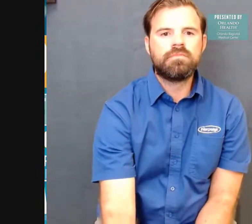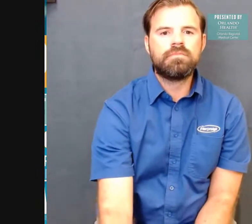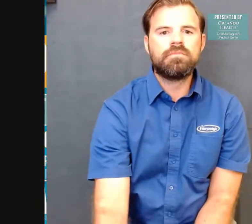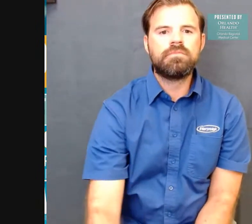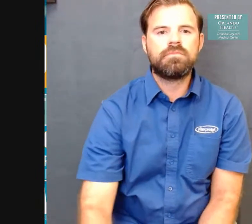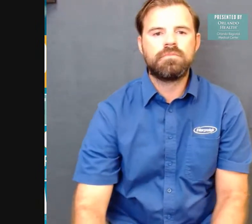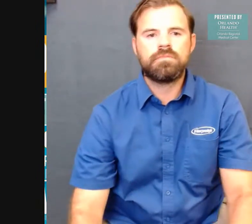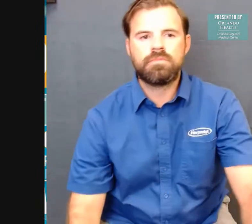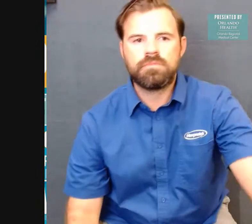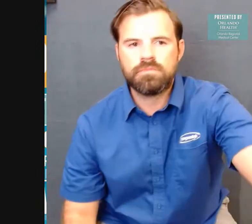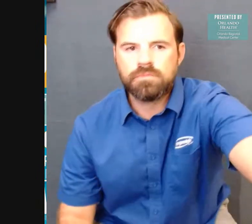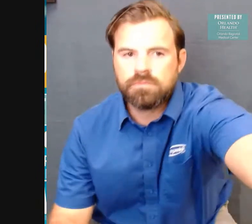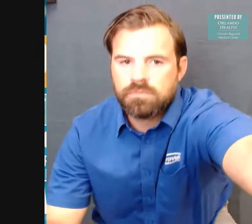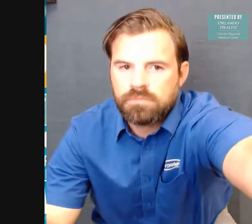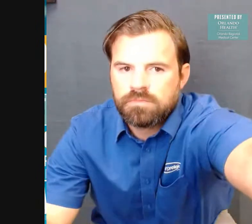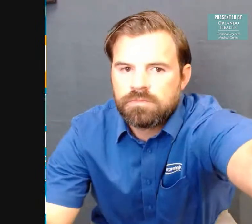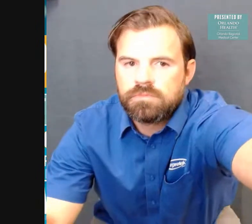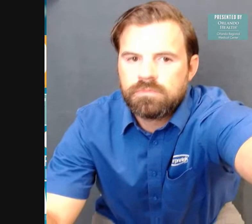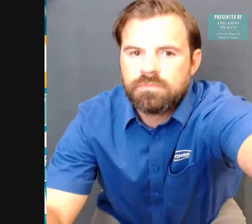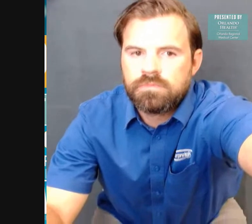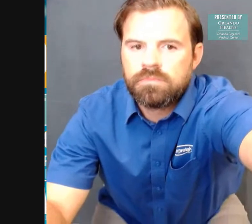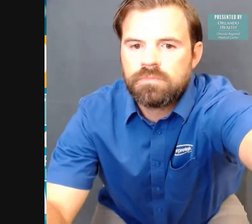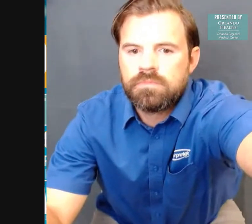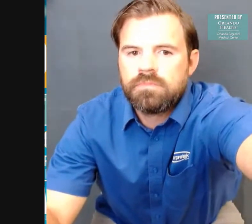Cam, Pro. Why is it not showing?